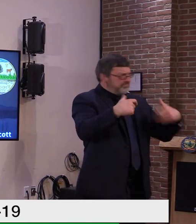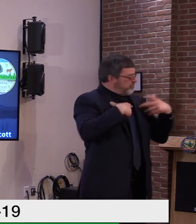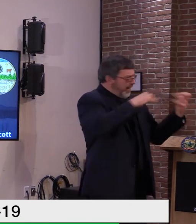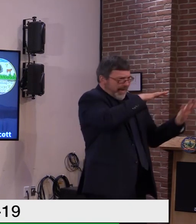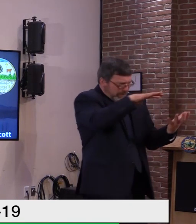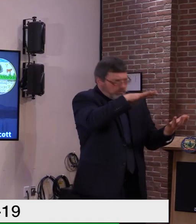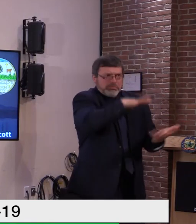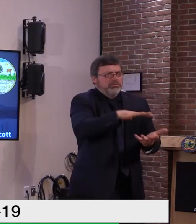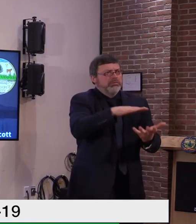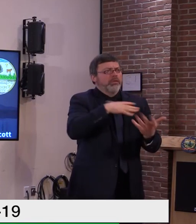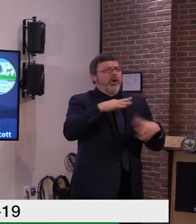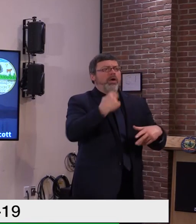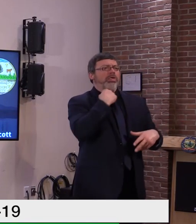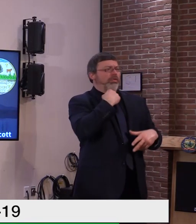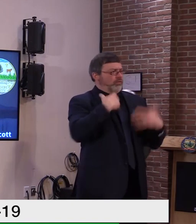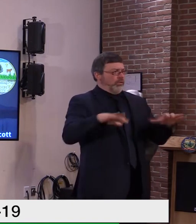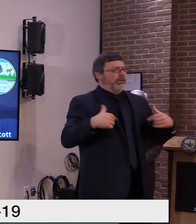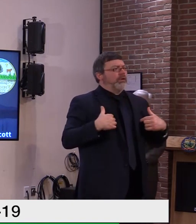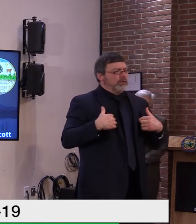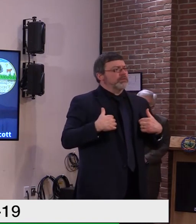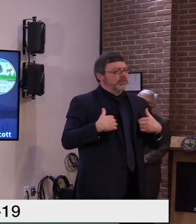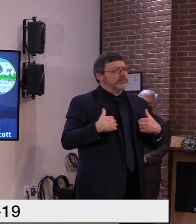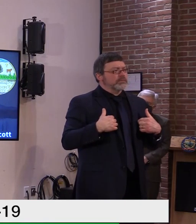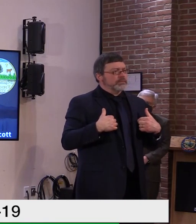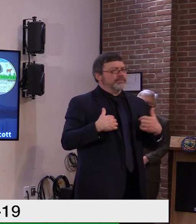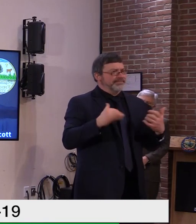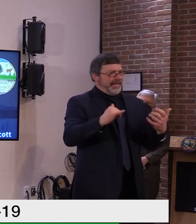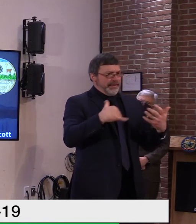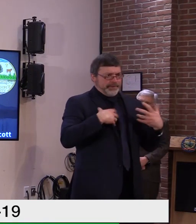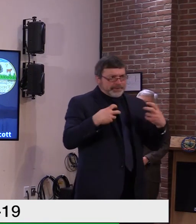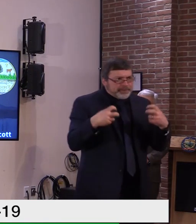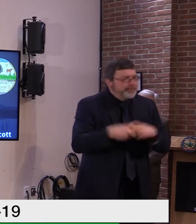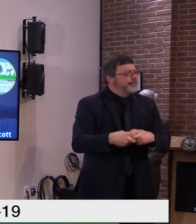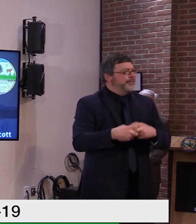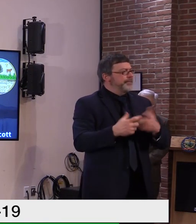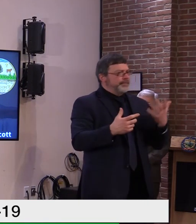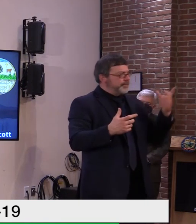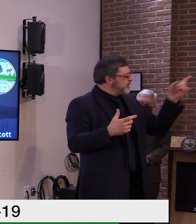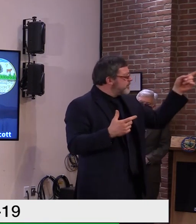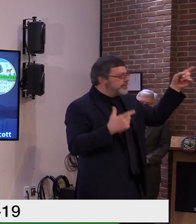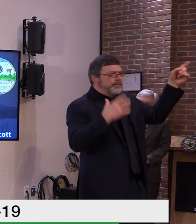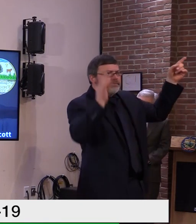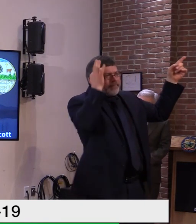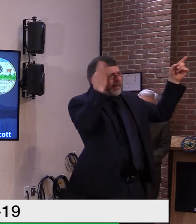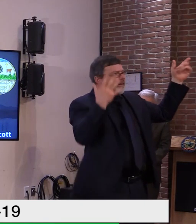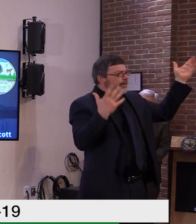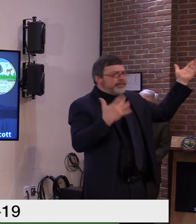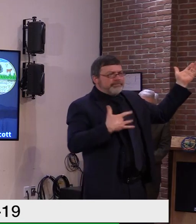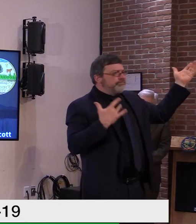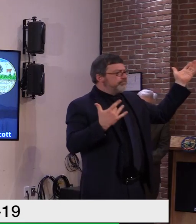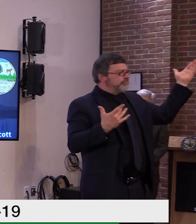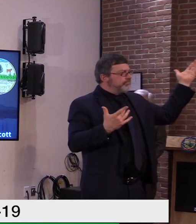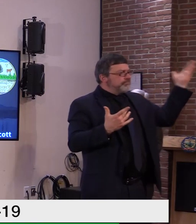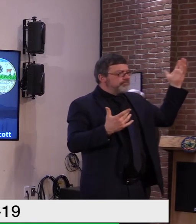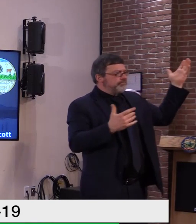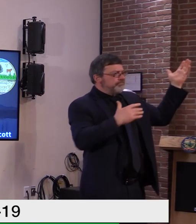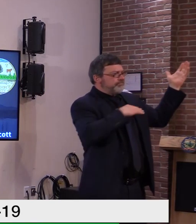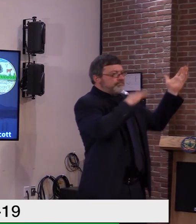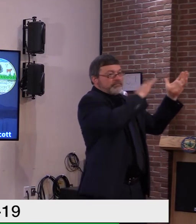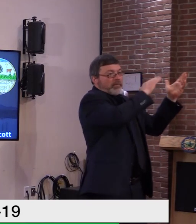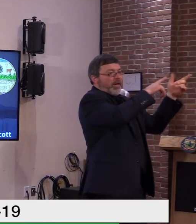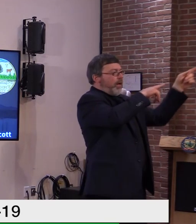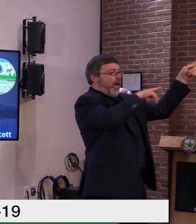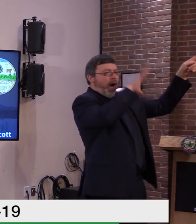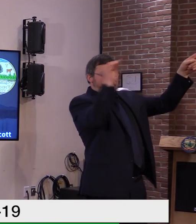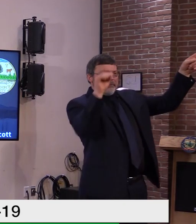government is determining through the providers, the manufacturers, as to who gets what. And we're trying to